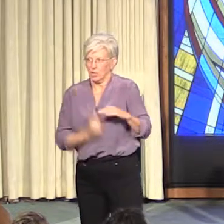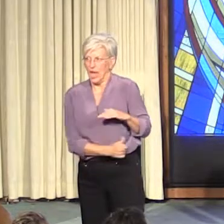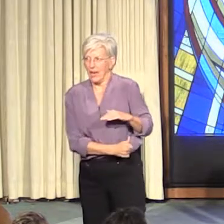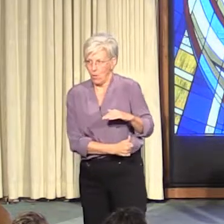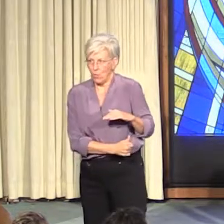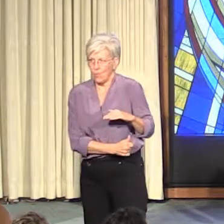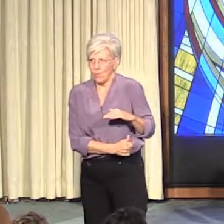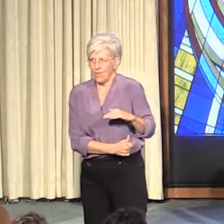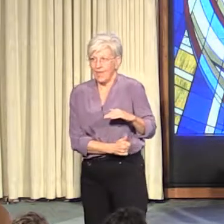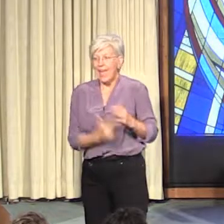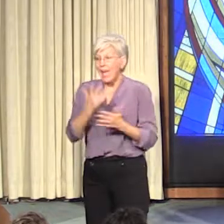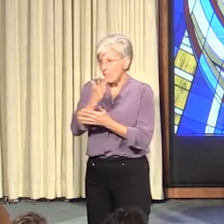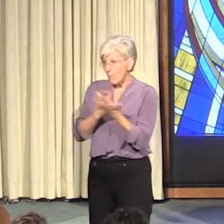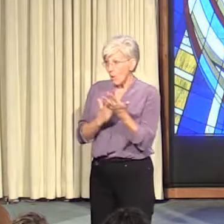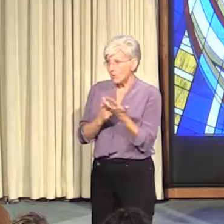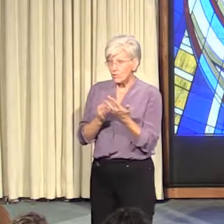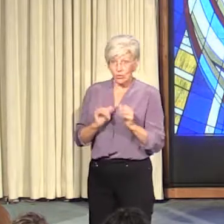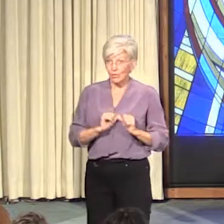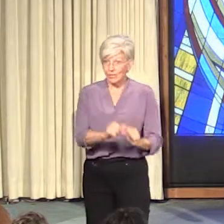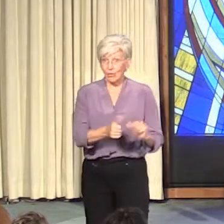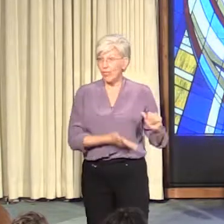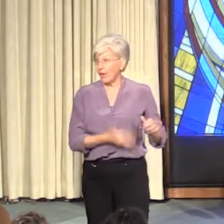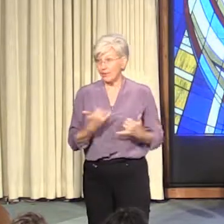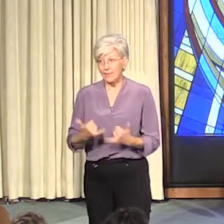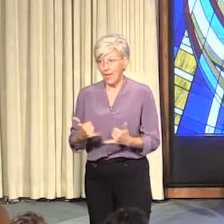And portions of it are still there today.